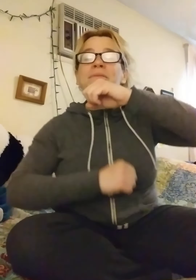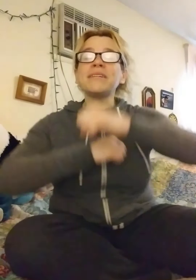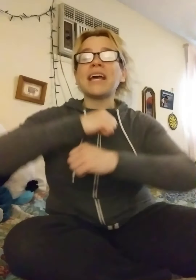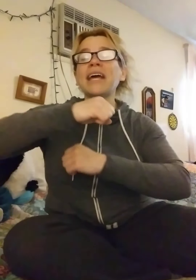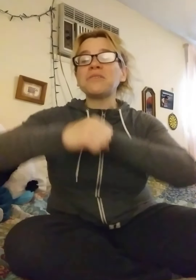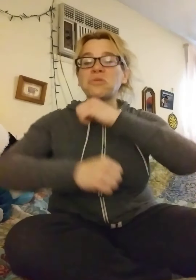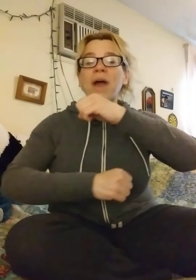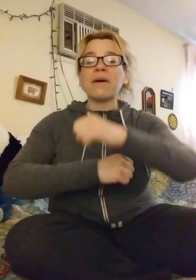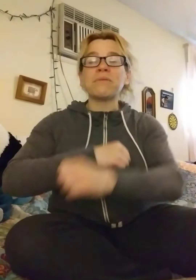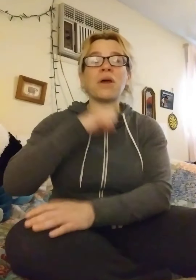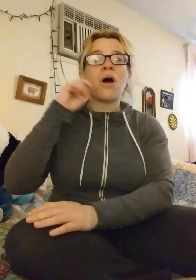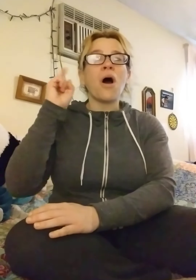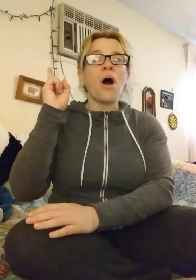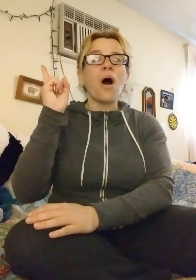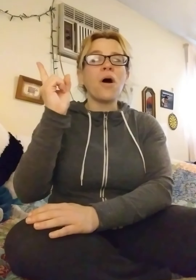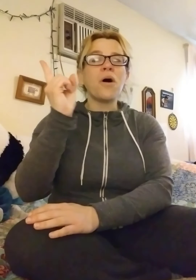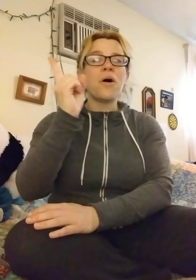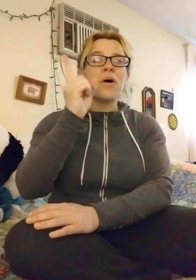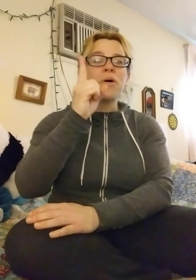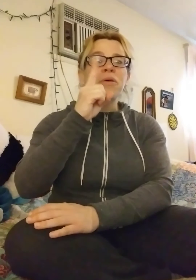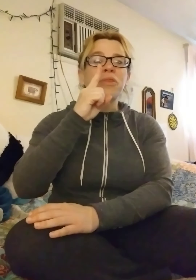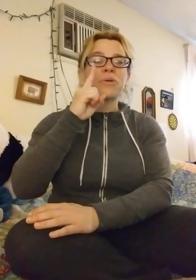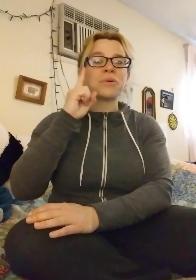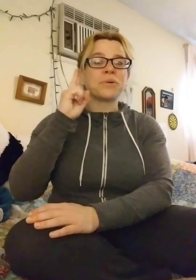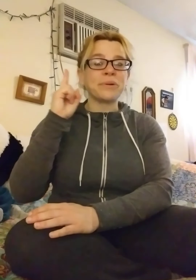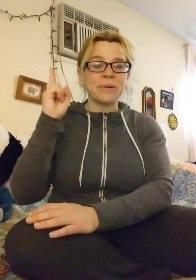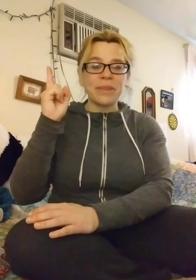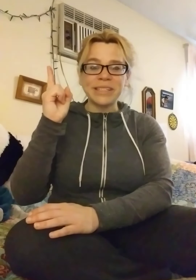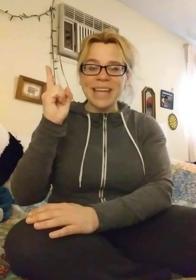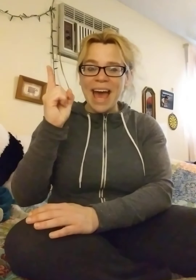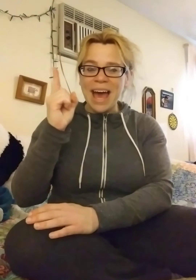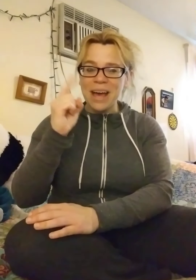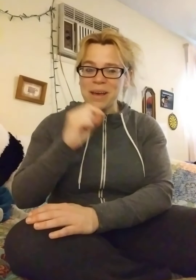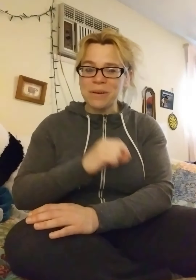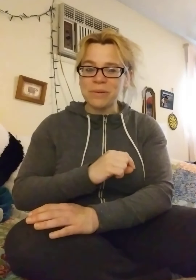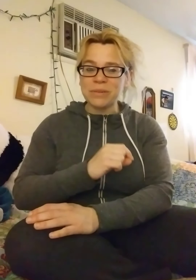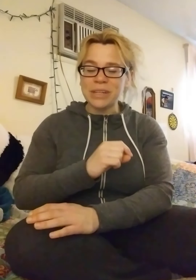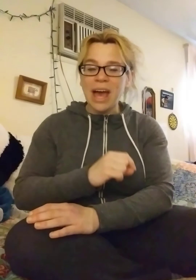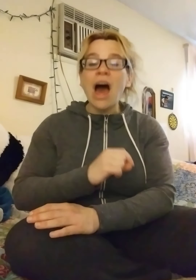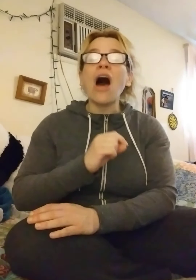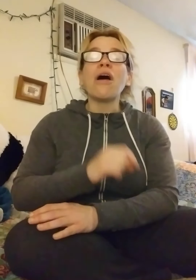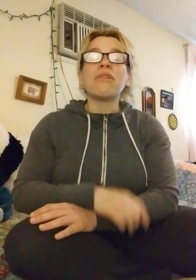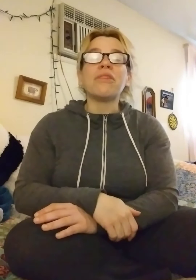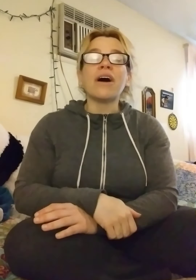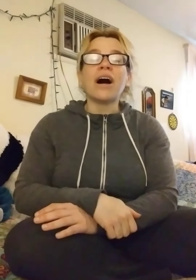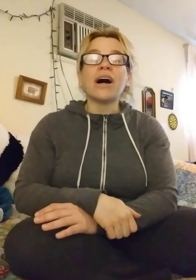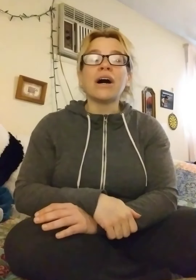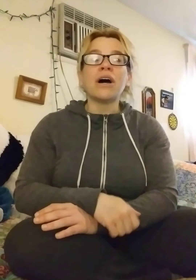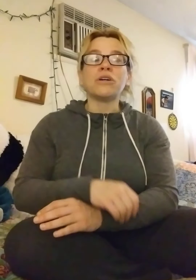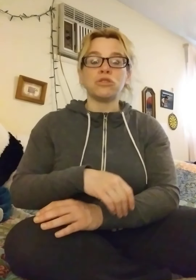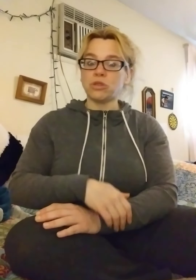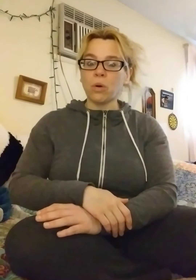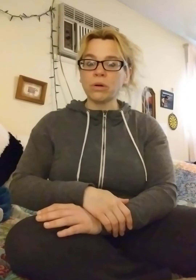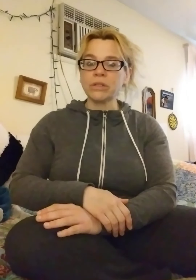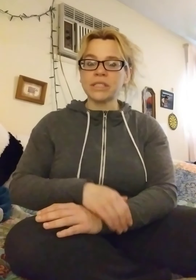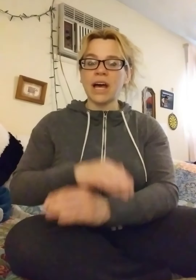round and round all through the town. The doors on